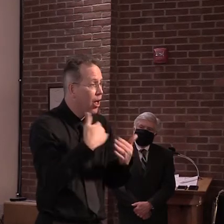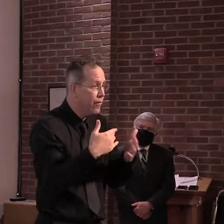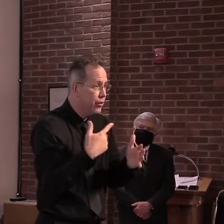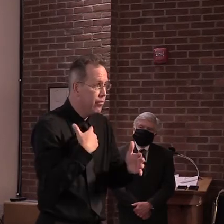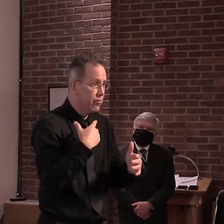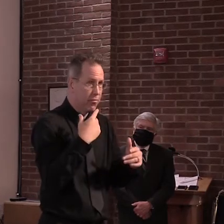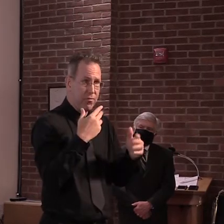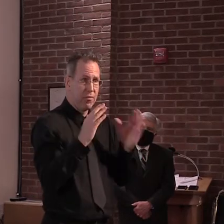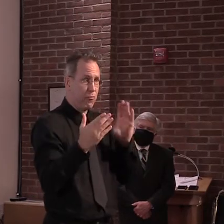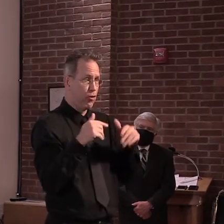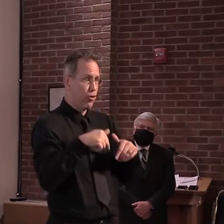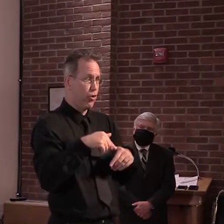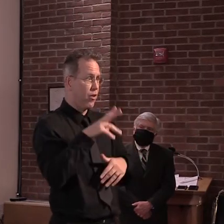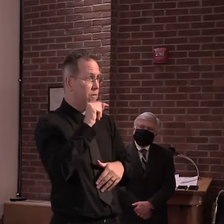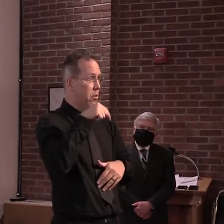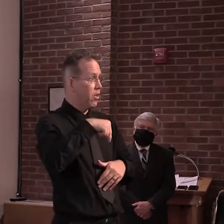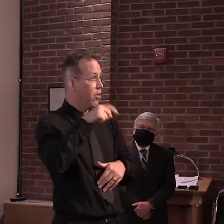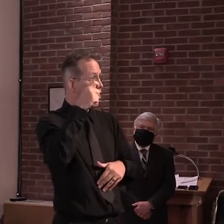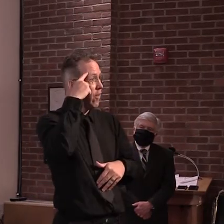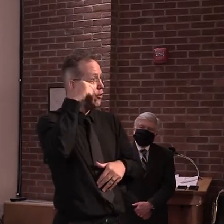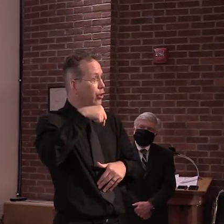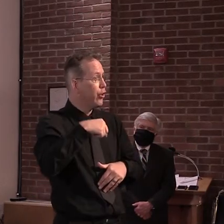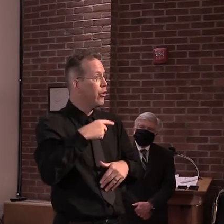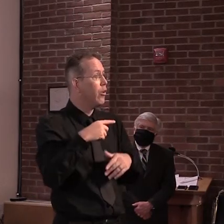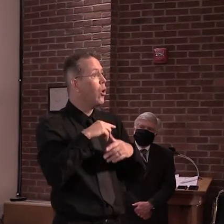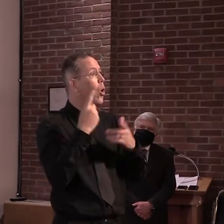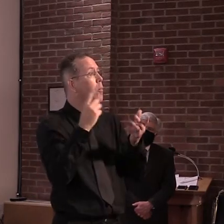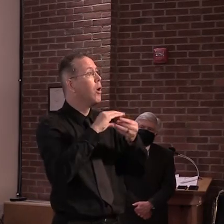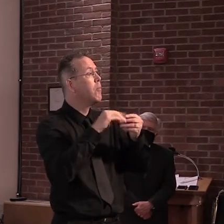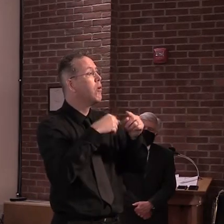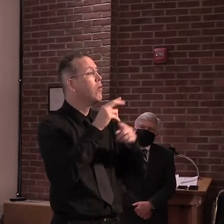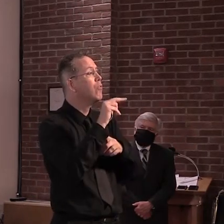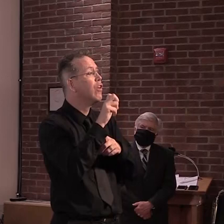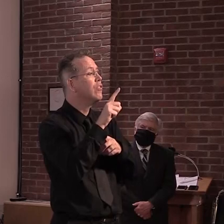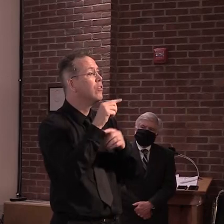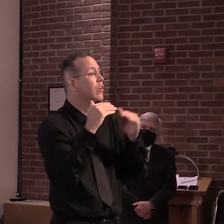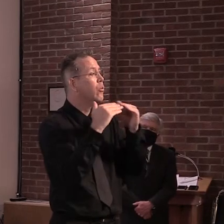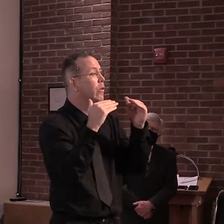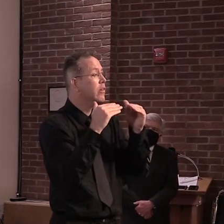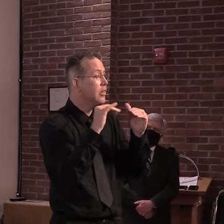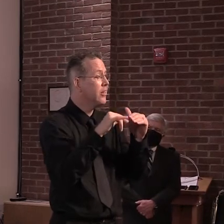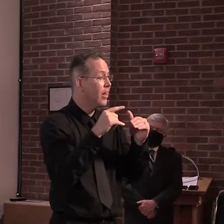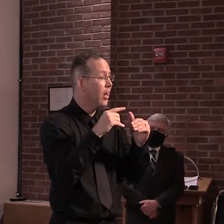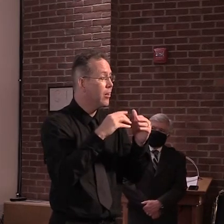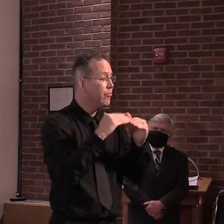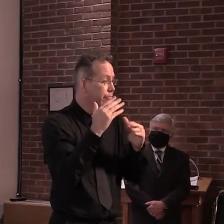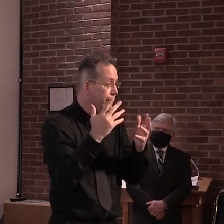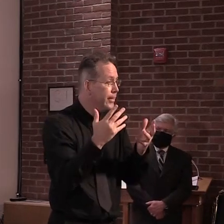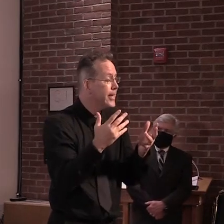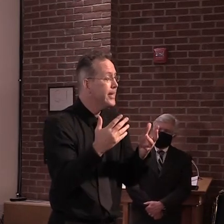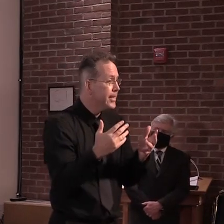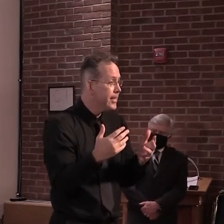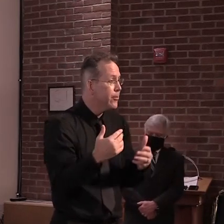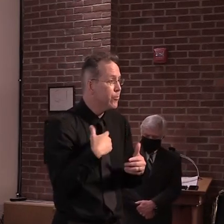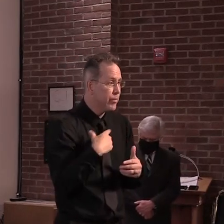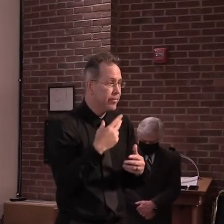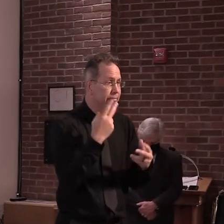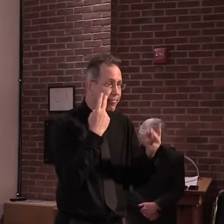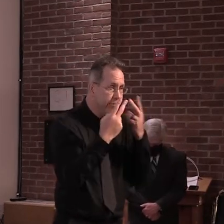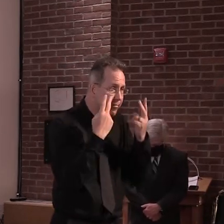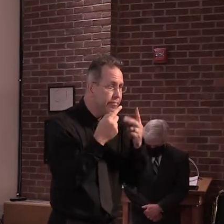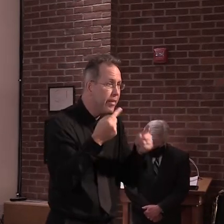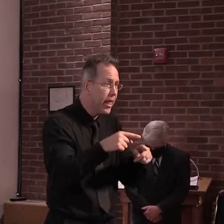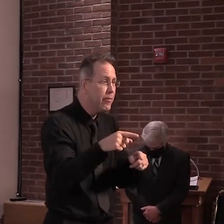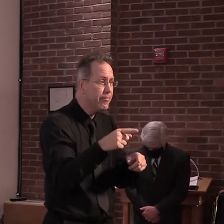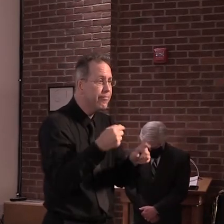to everyone in the country, the population in the United States that has been most severely affected by